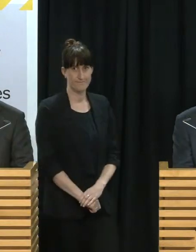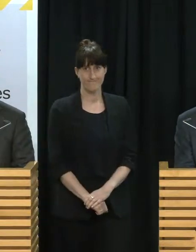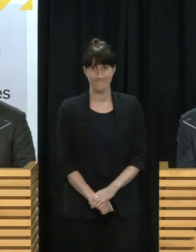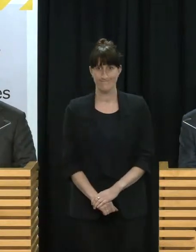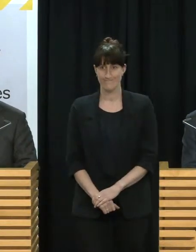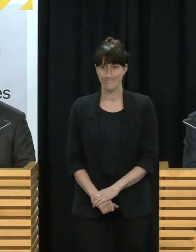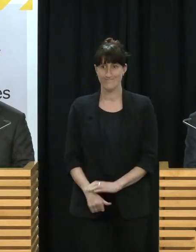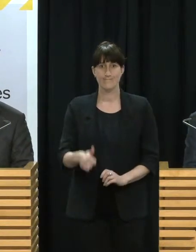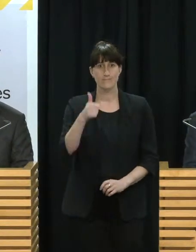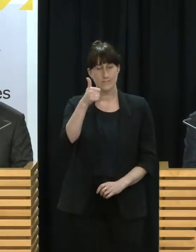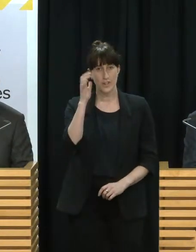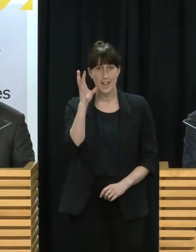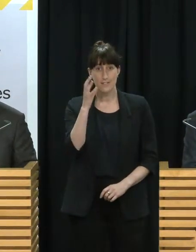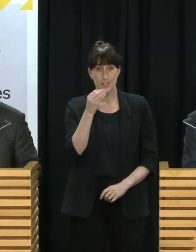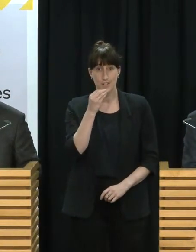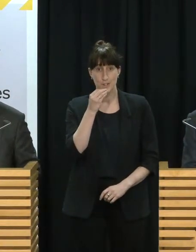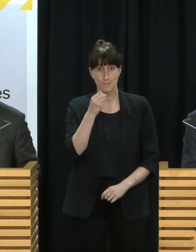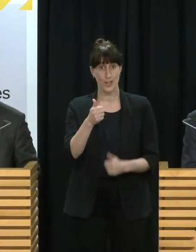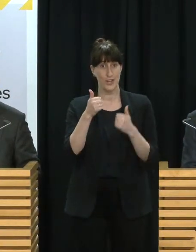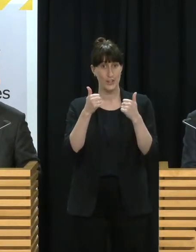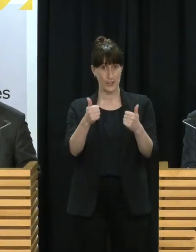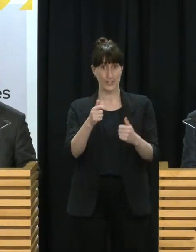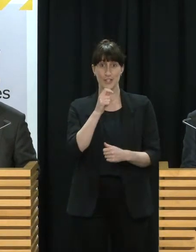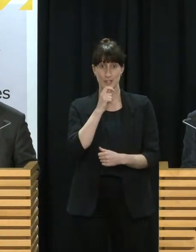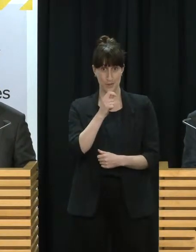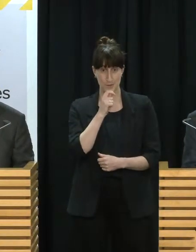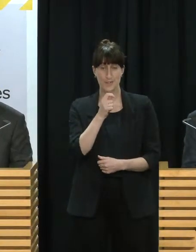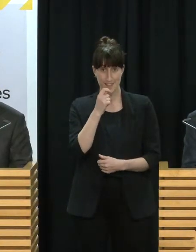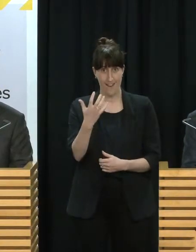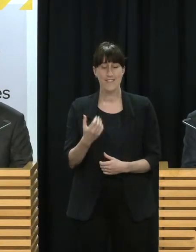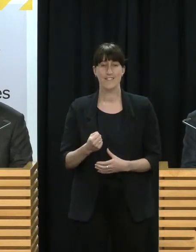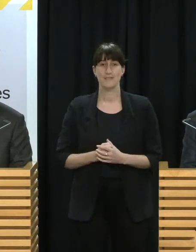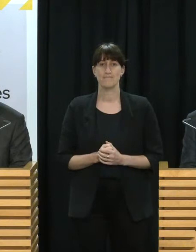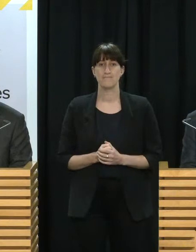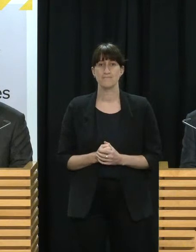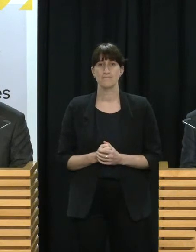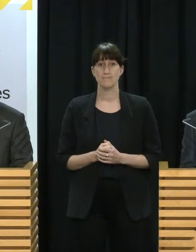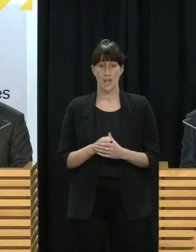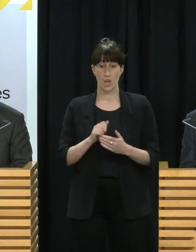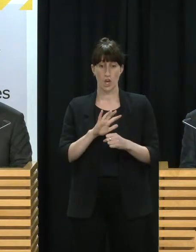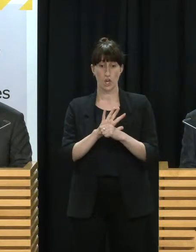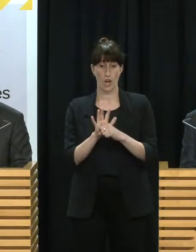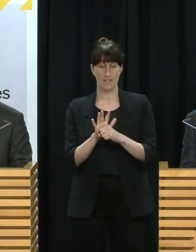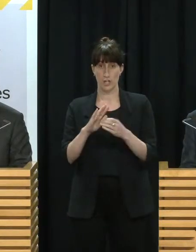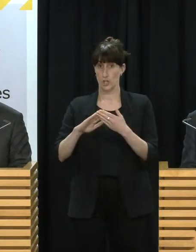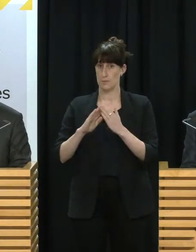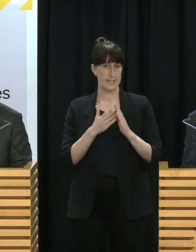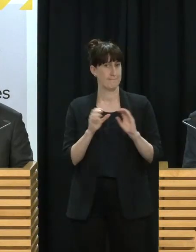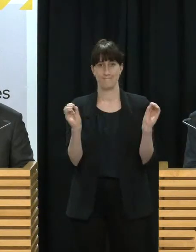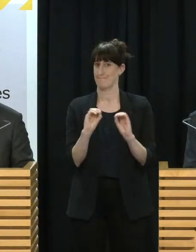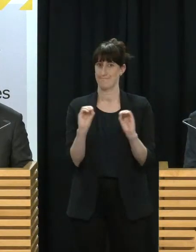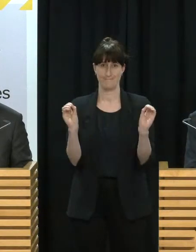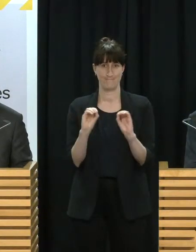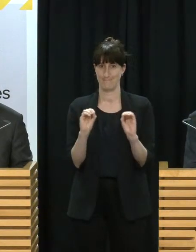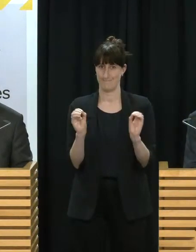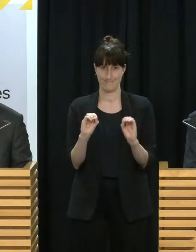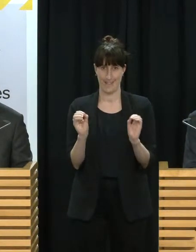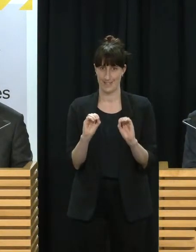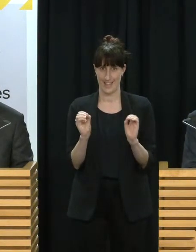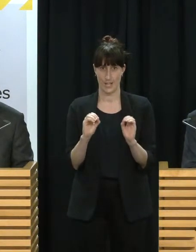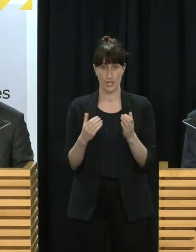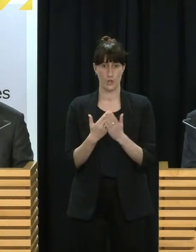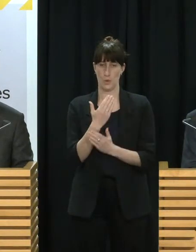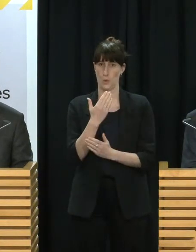All right, good afternoon, everybody. More good news to report today. We have no positive cases of COVID-19 in the community in New Zealand